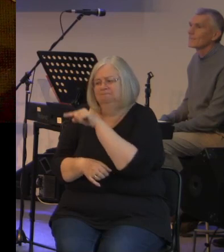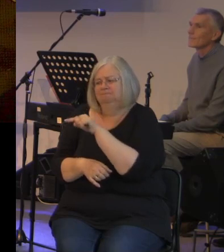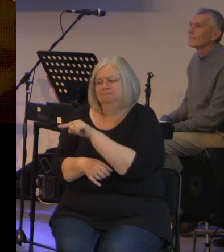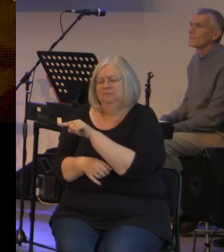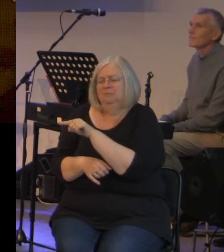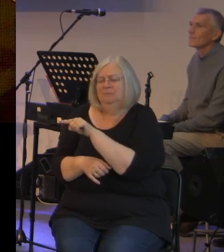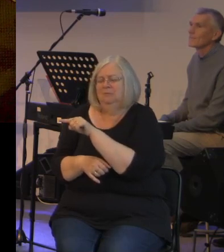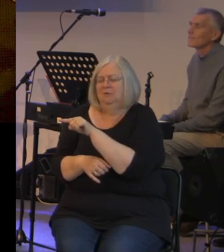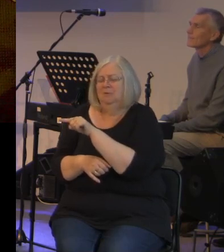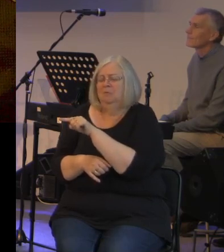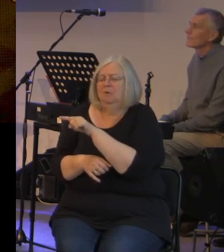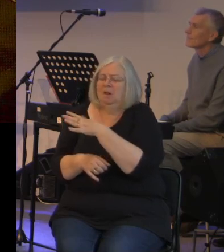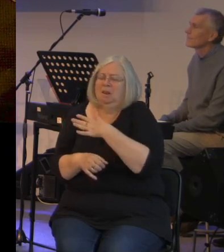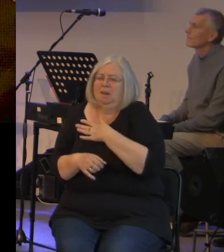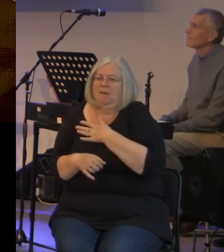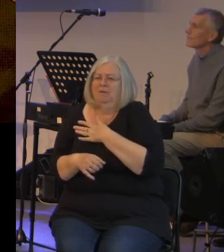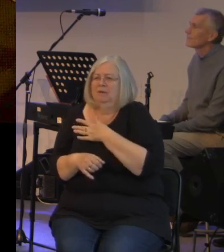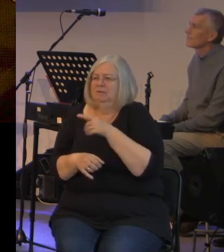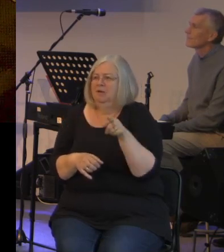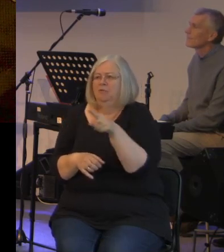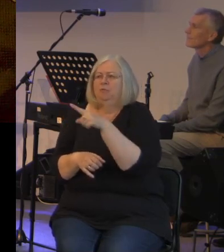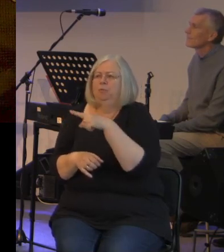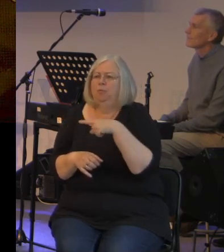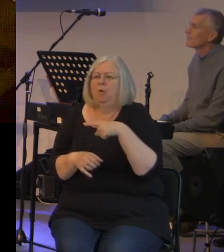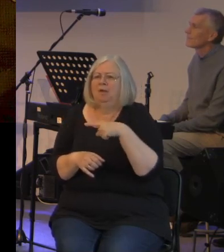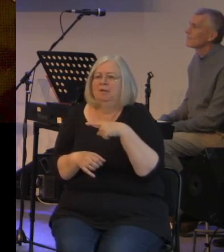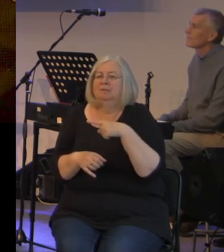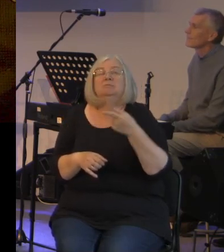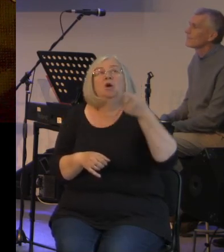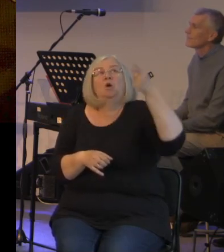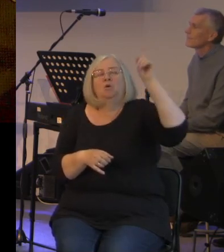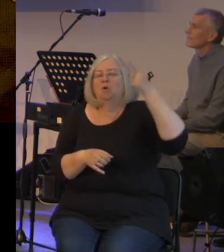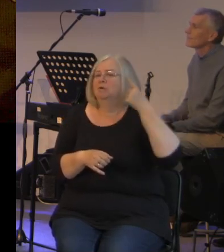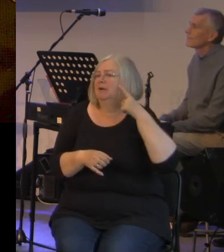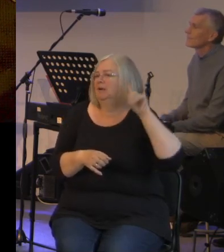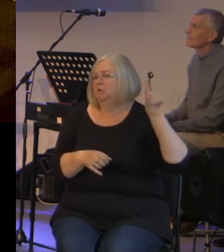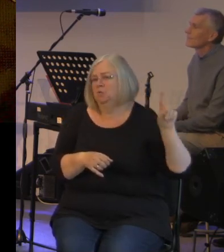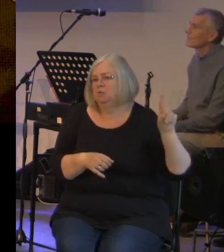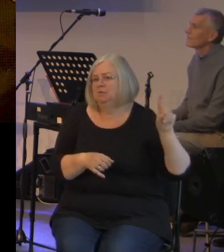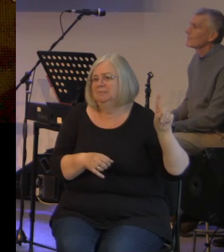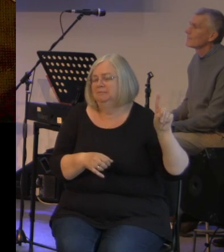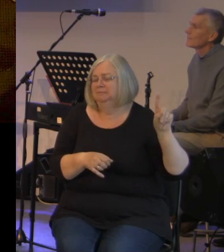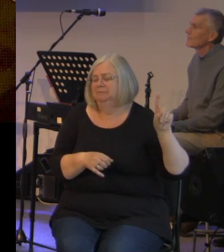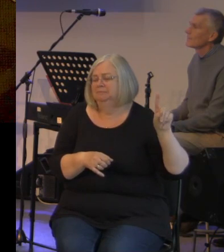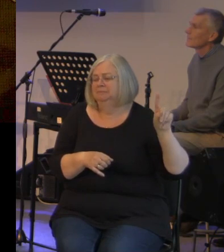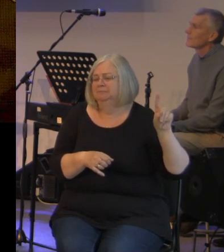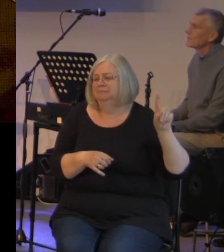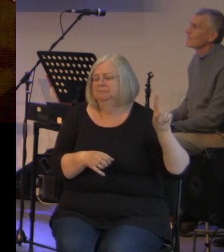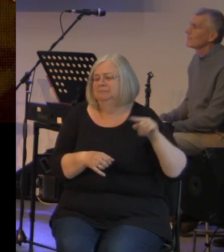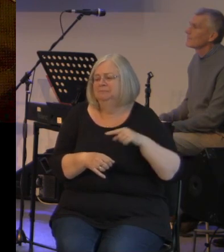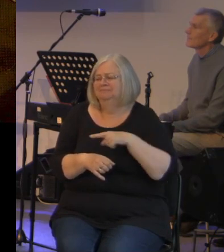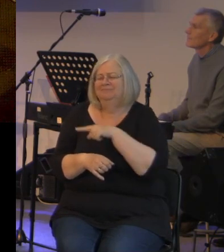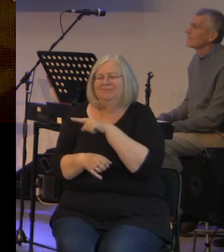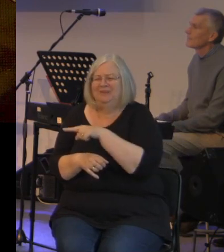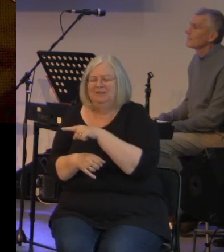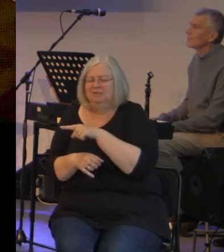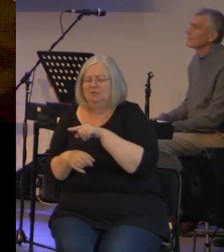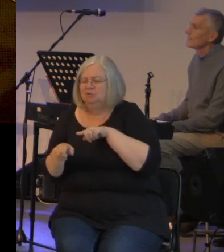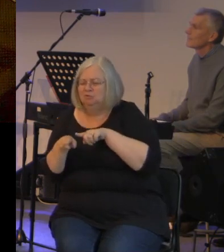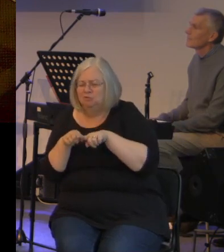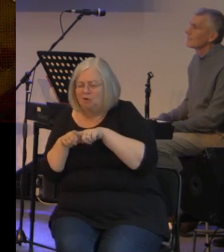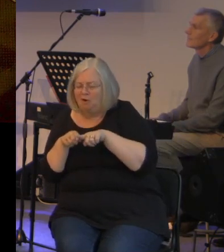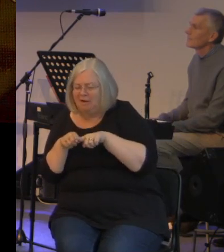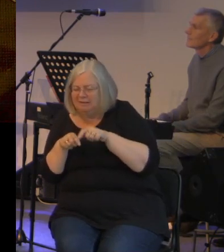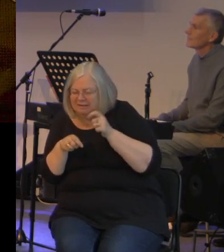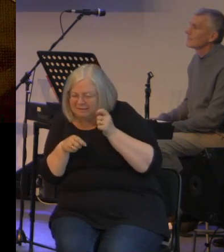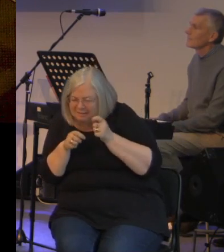our backs on God, if we no longer had hope in Jesus. And he'll try all kinds